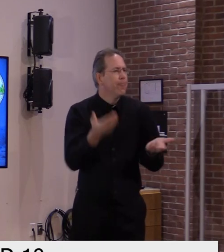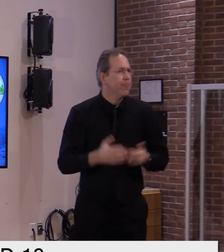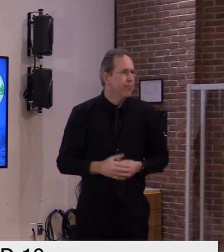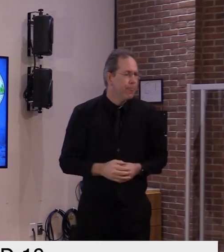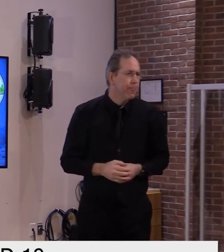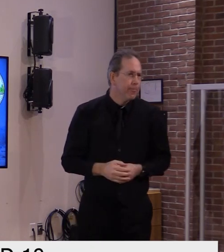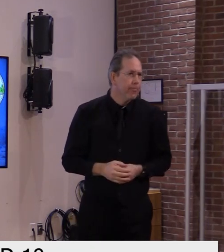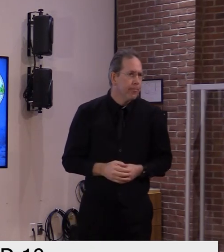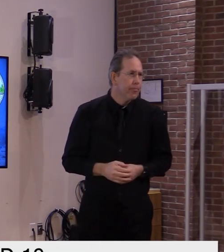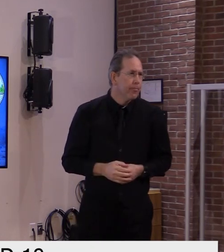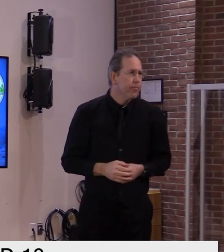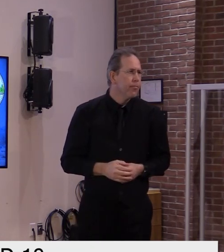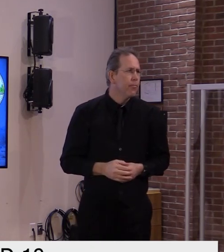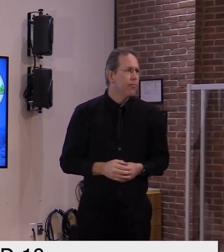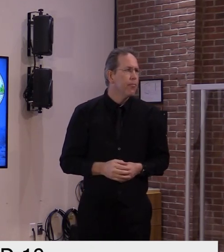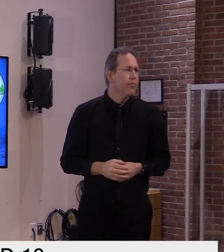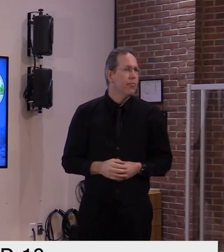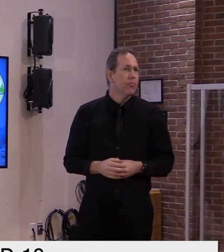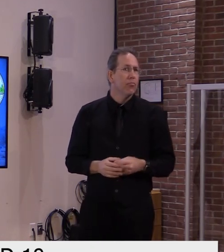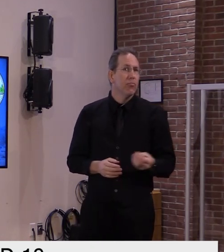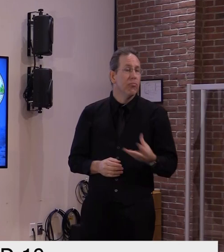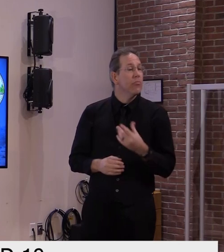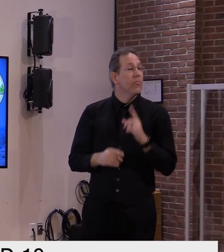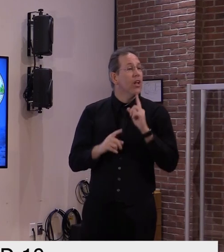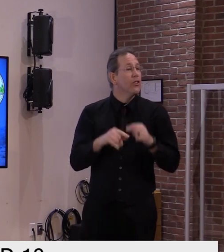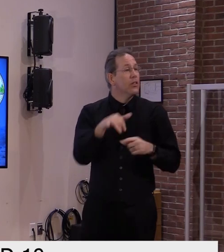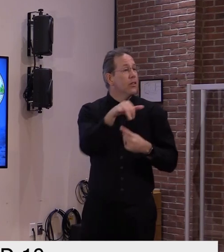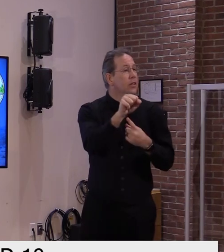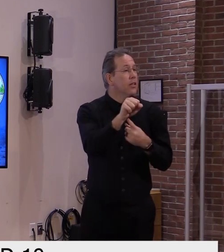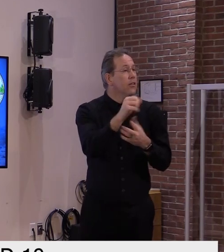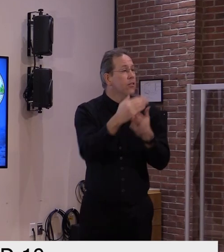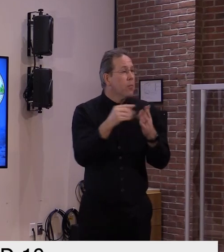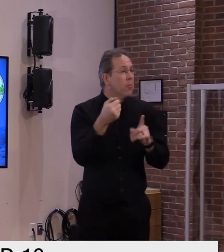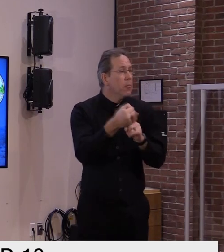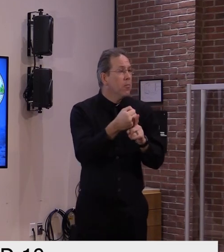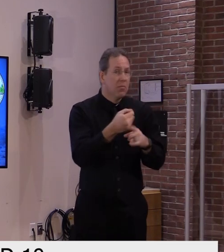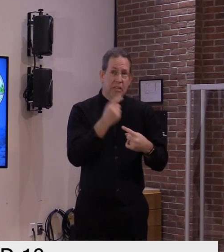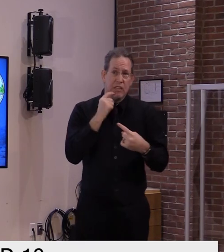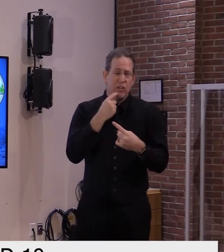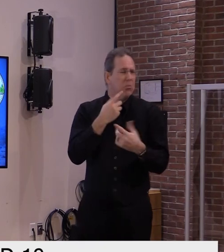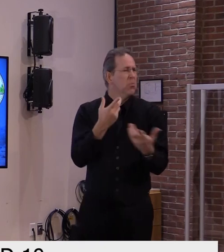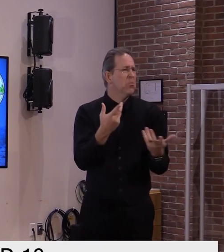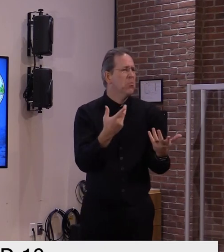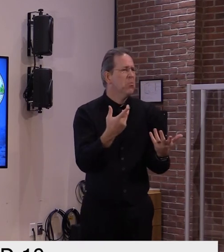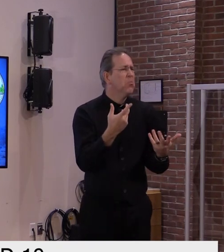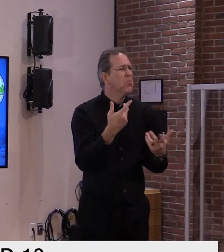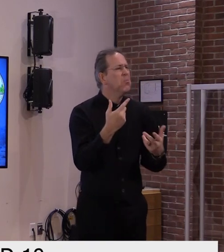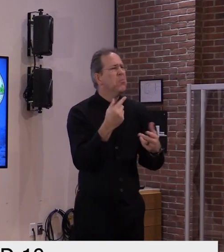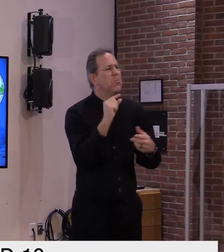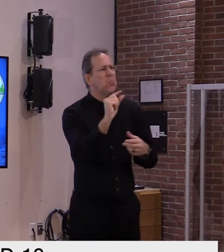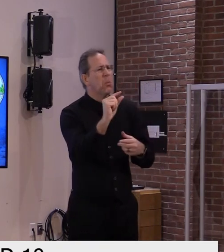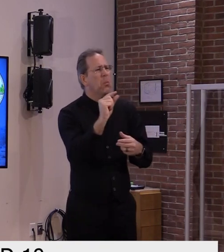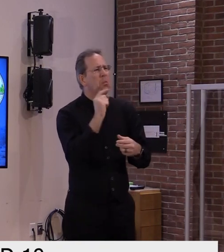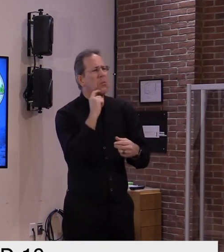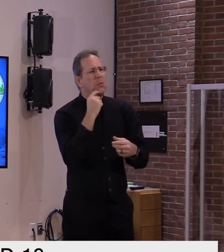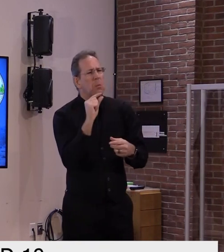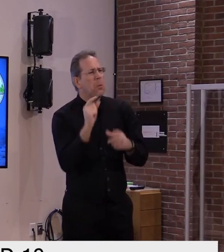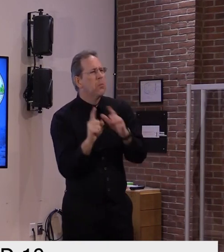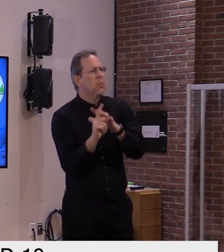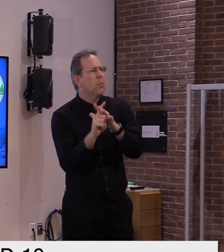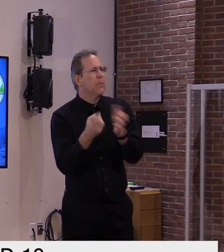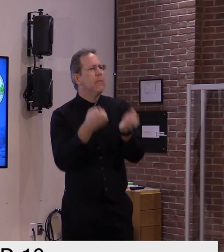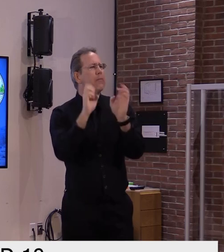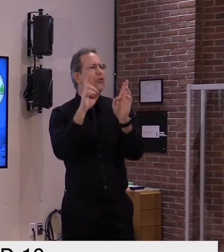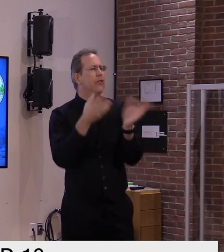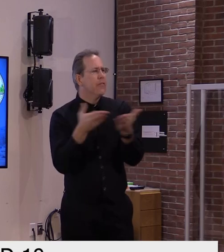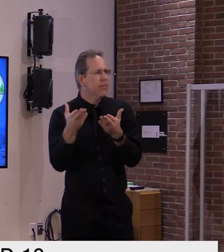But the answer is yes. But seriousness of those? A very small number compared to over 25,000 doses.